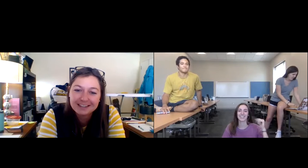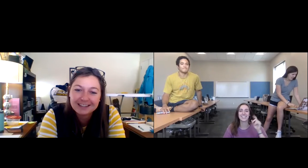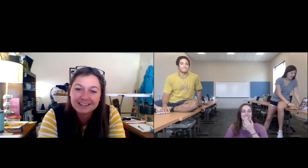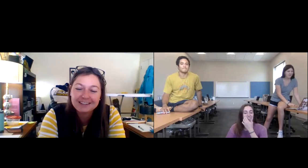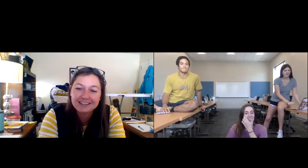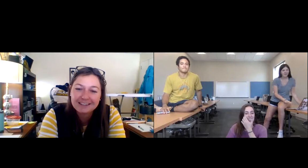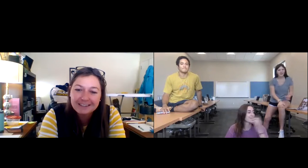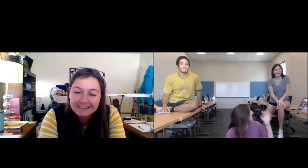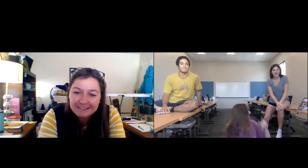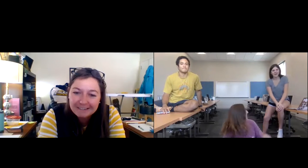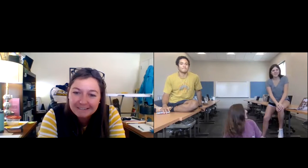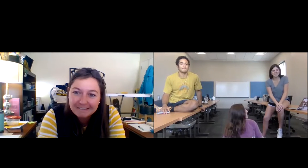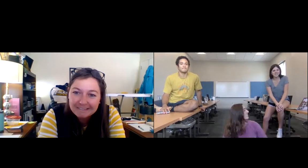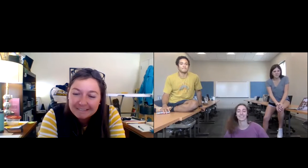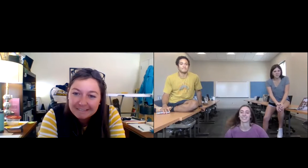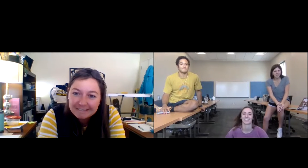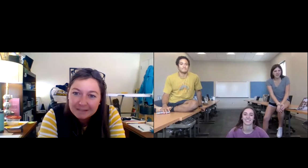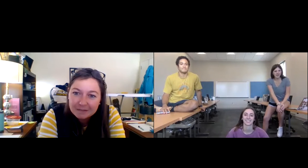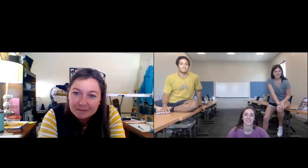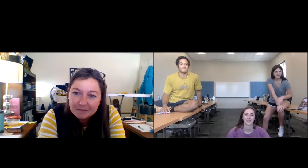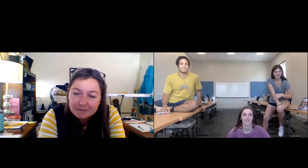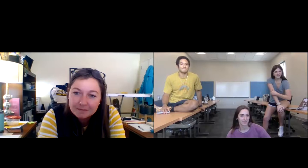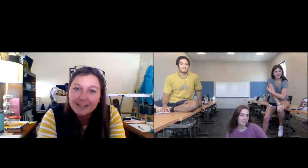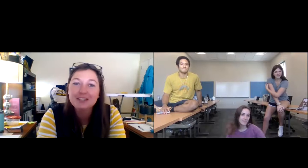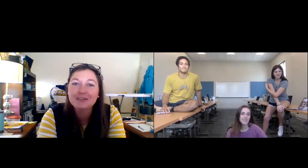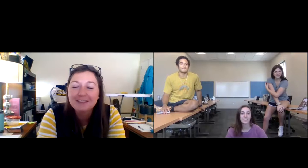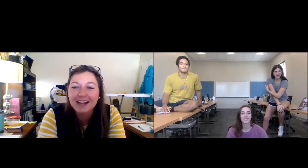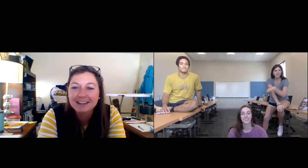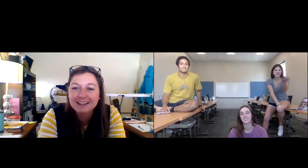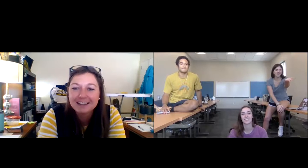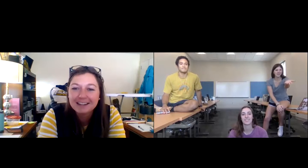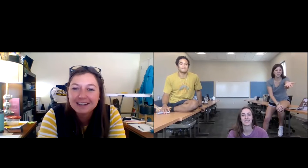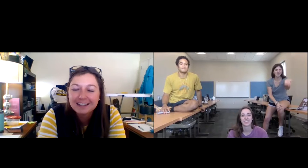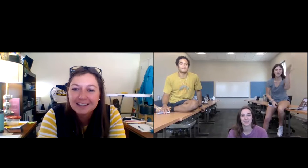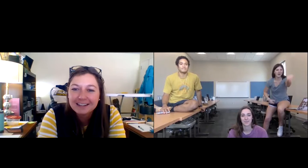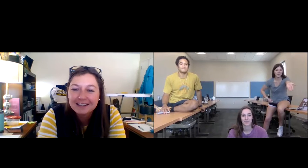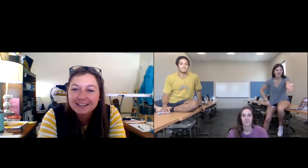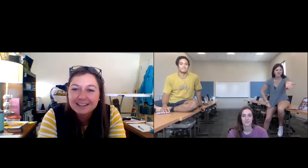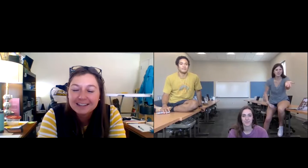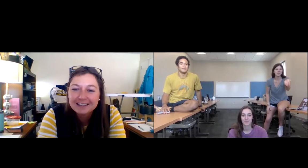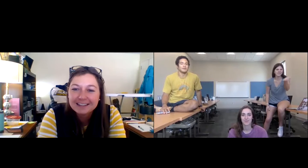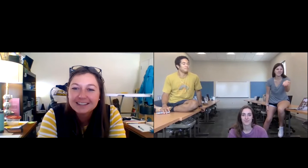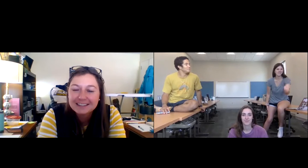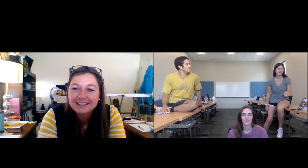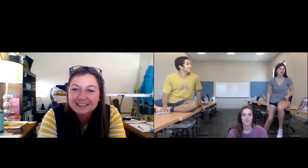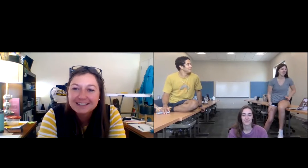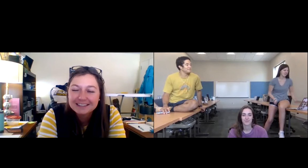Lindsey says, I was gonna say, do you work for App? I do. Yeah. I recognize you. I don't know where I recognize you from, but I definitely do recognize